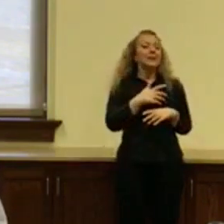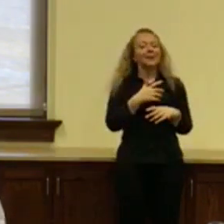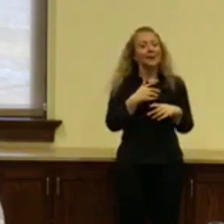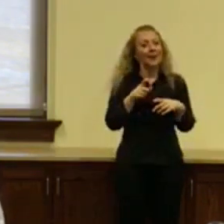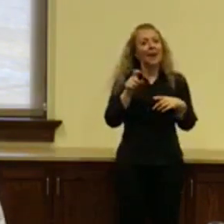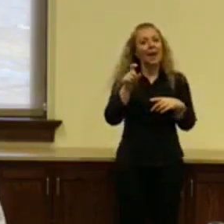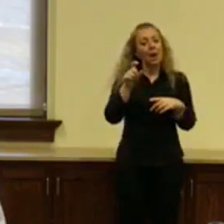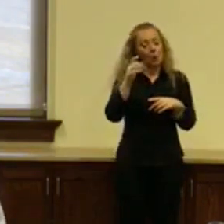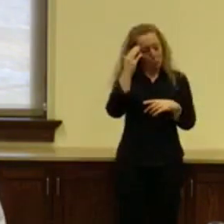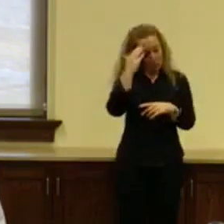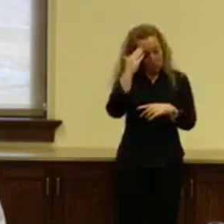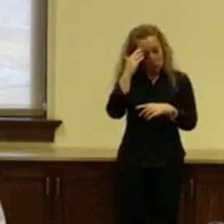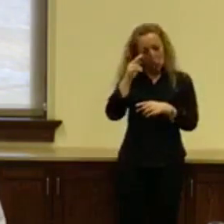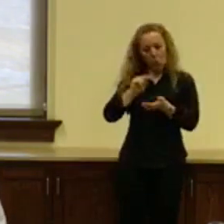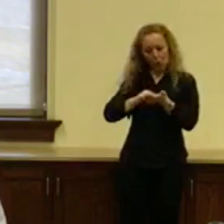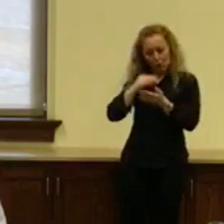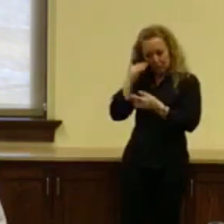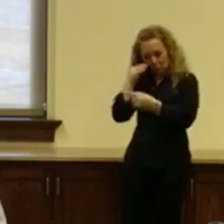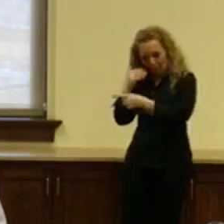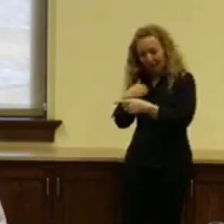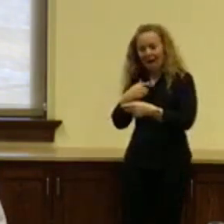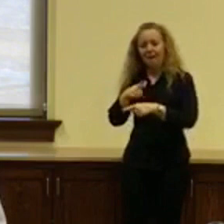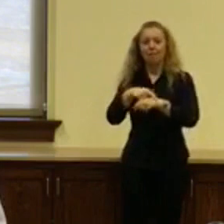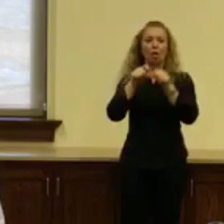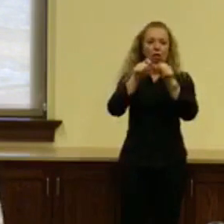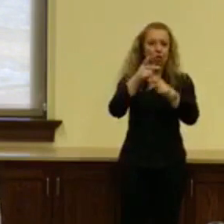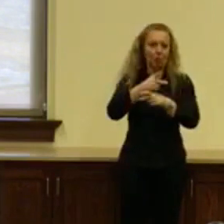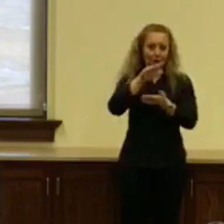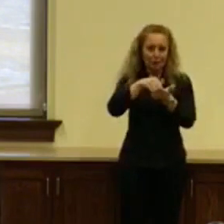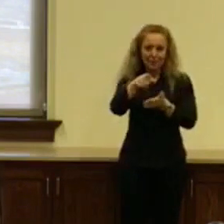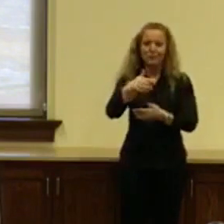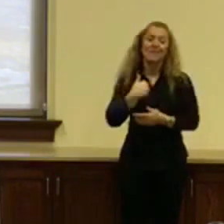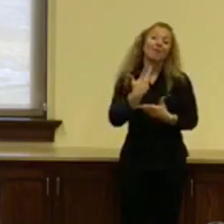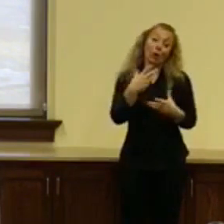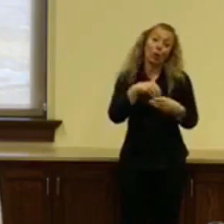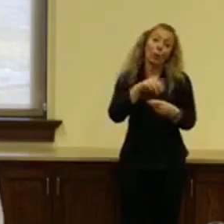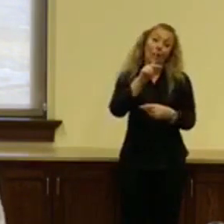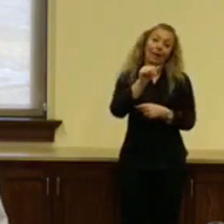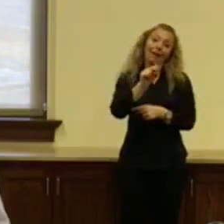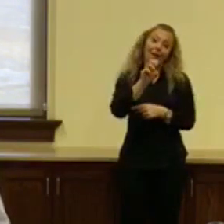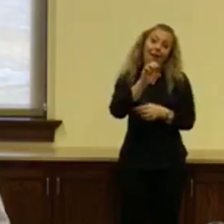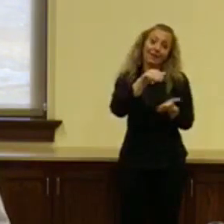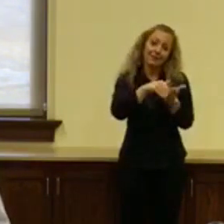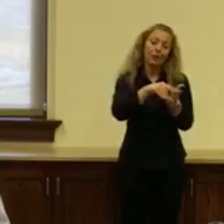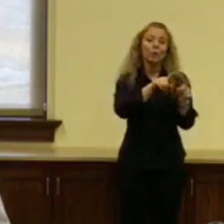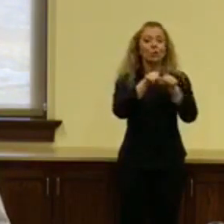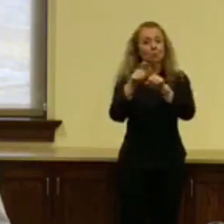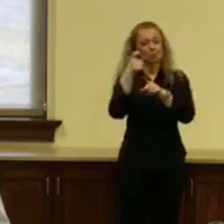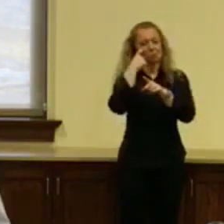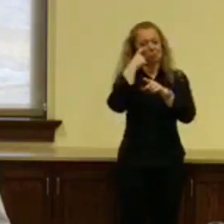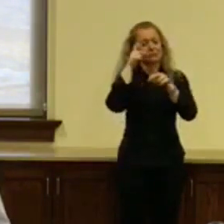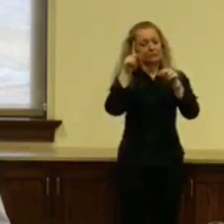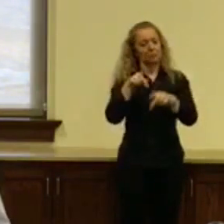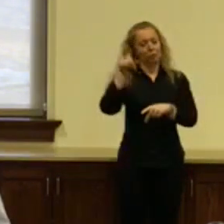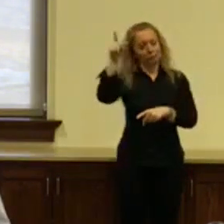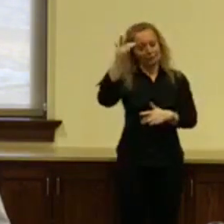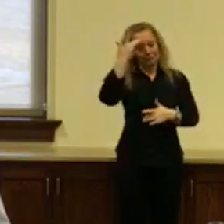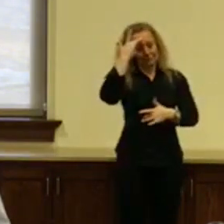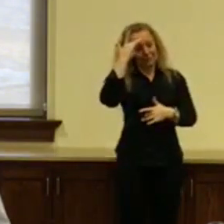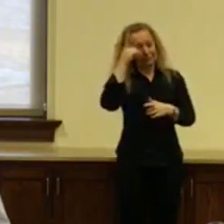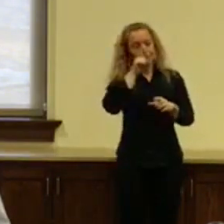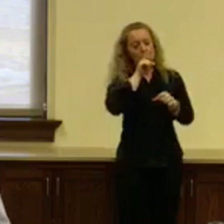and long-term care centers across our county, including within our cane centers, and of the recently confirmed case among inmates at the